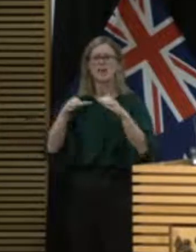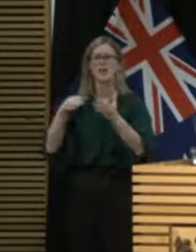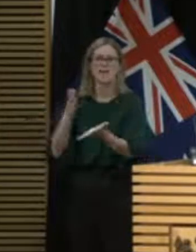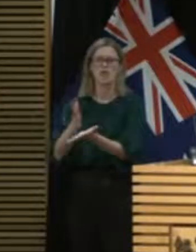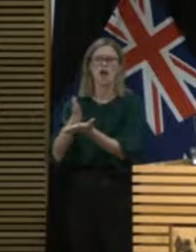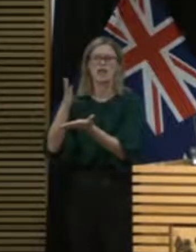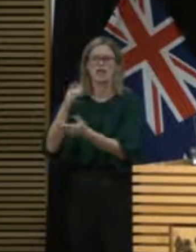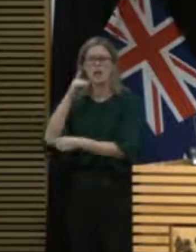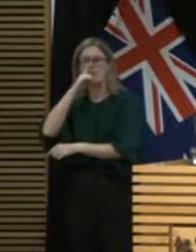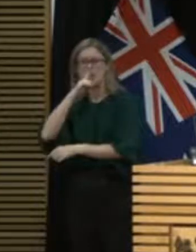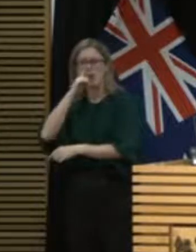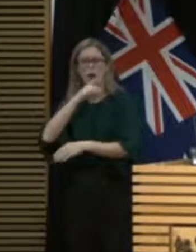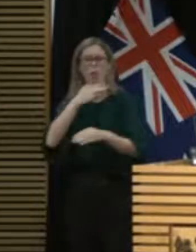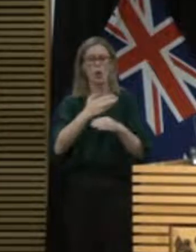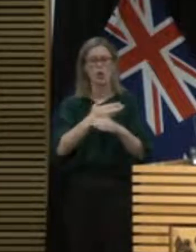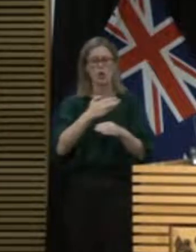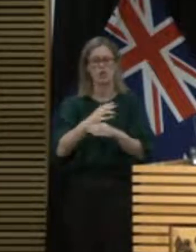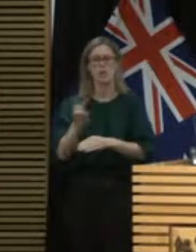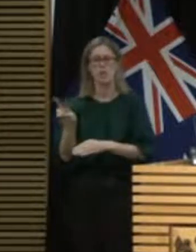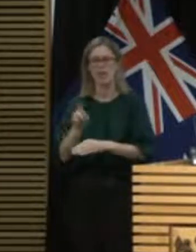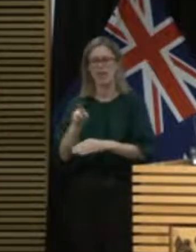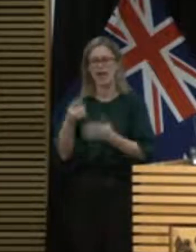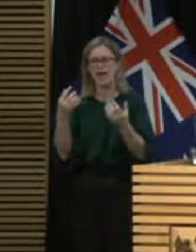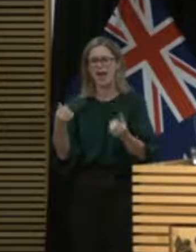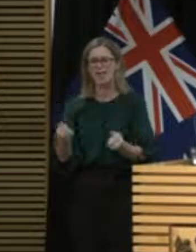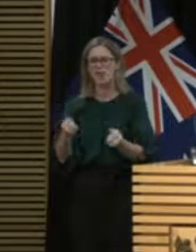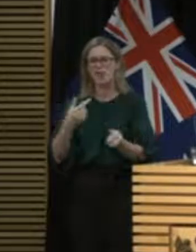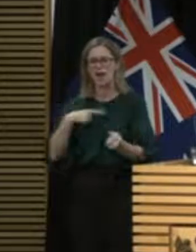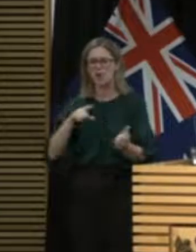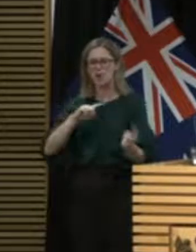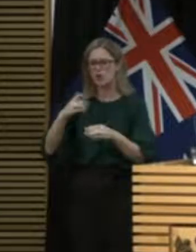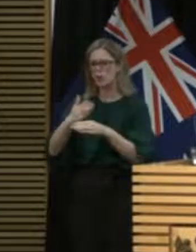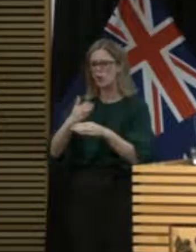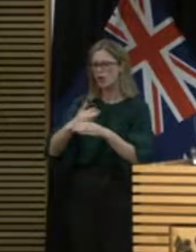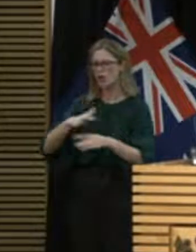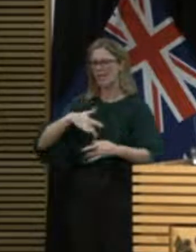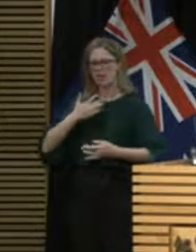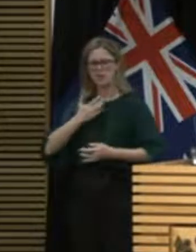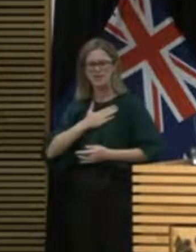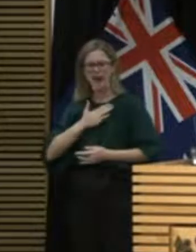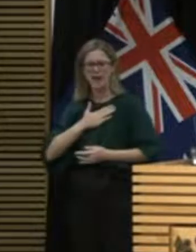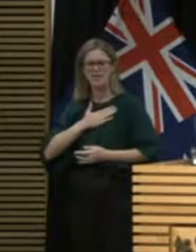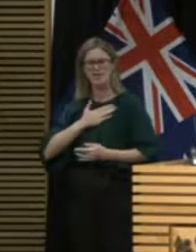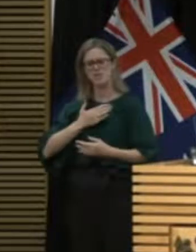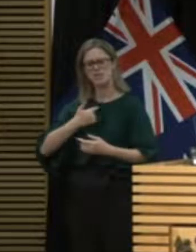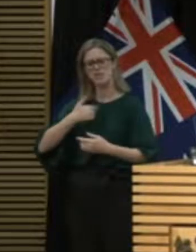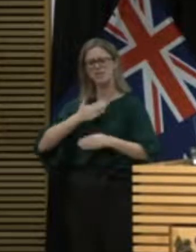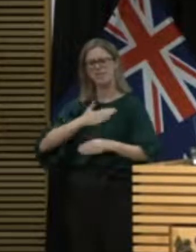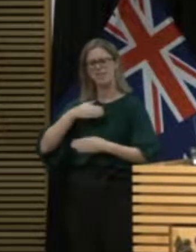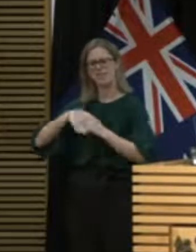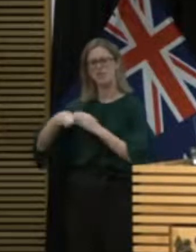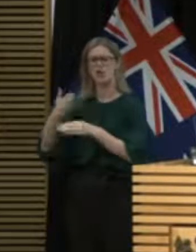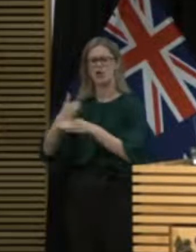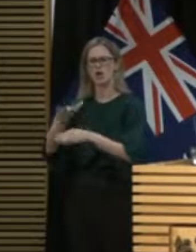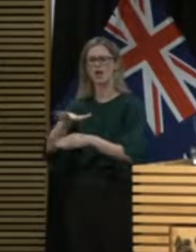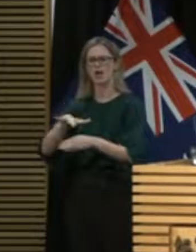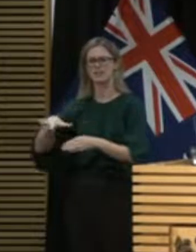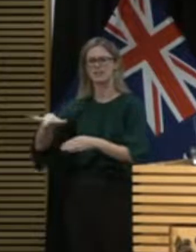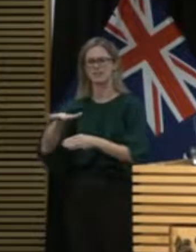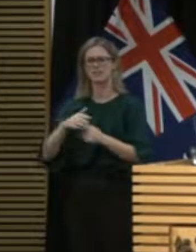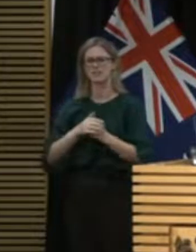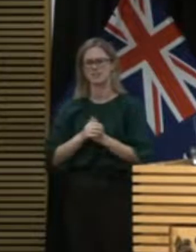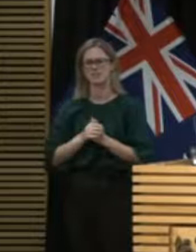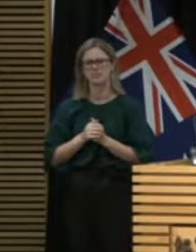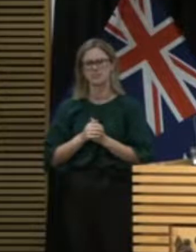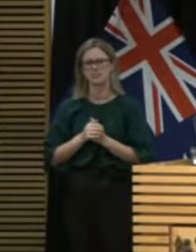and workers in our society have to be safe and to feel safe when they're at work or when they're coming into workplaces. And